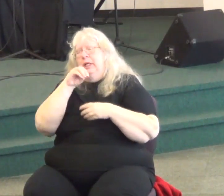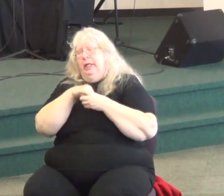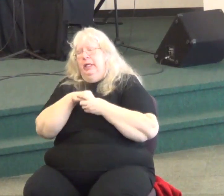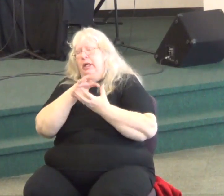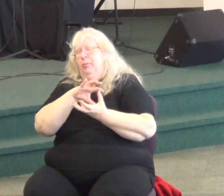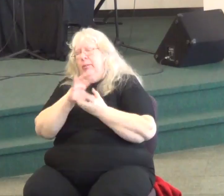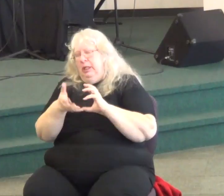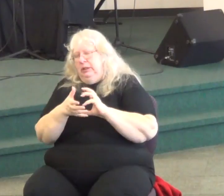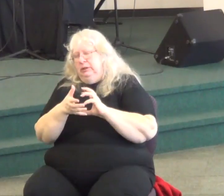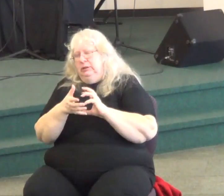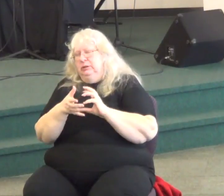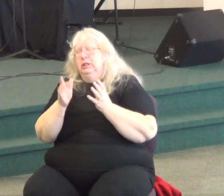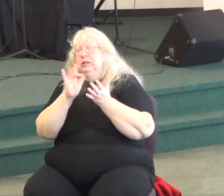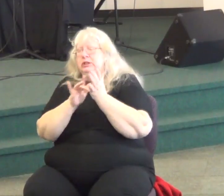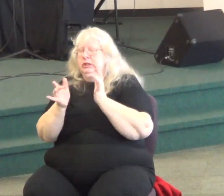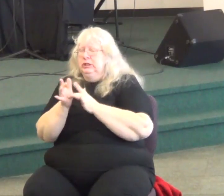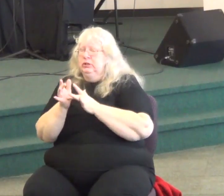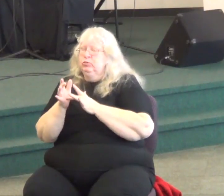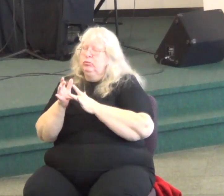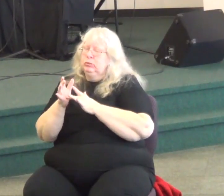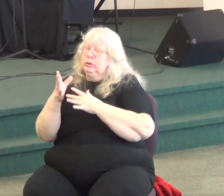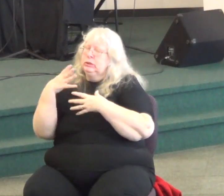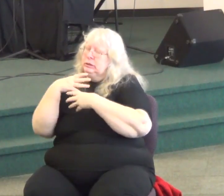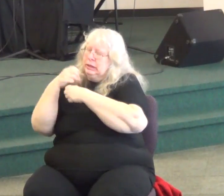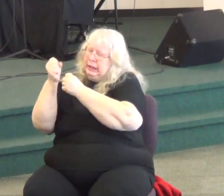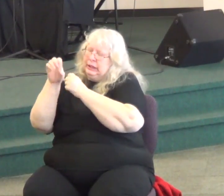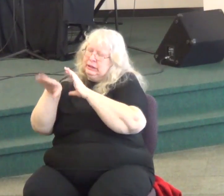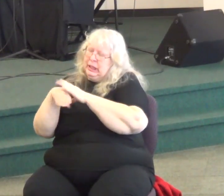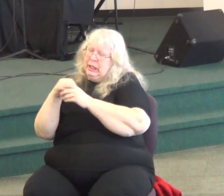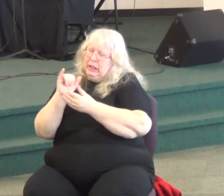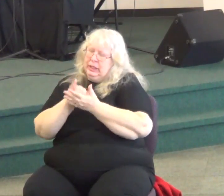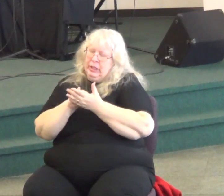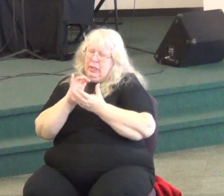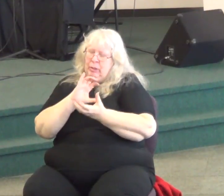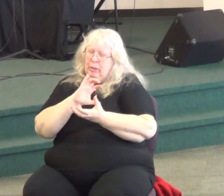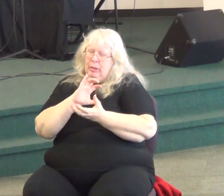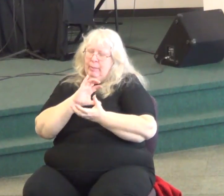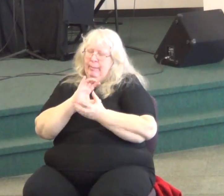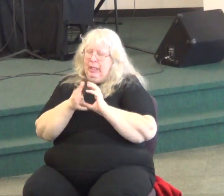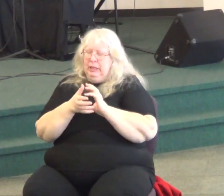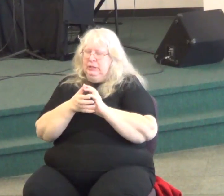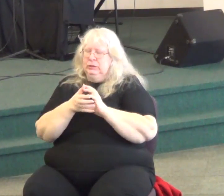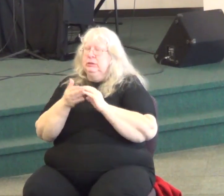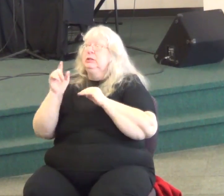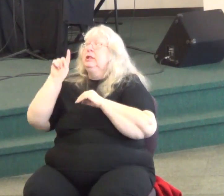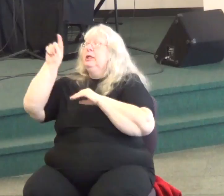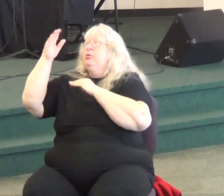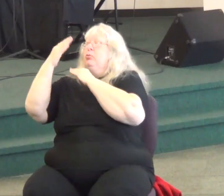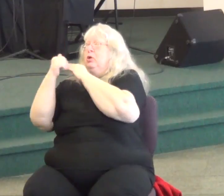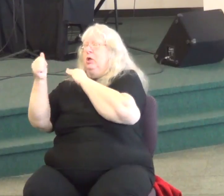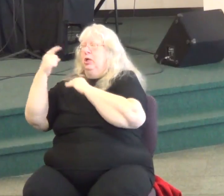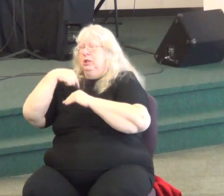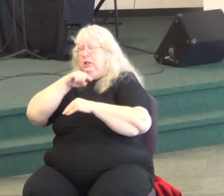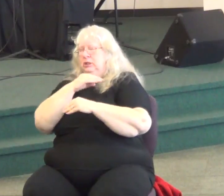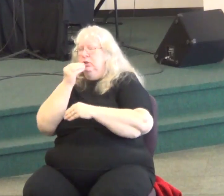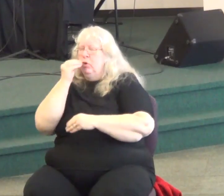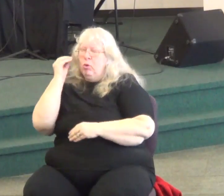Jesus is going to take us out, church. He's going to call us home, and we're going to be with him, and